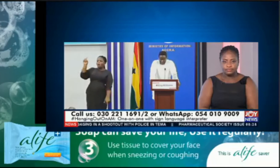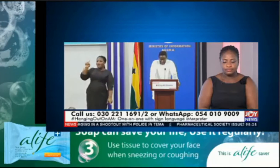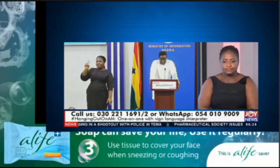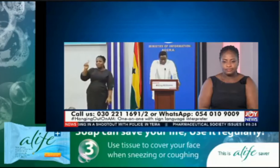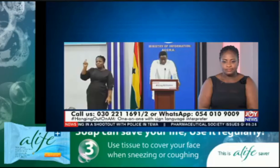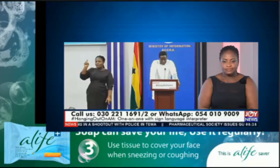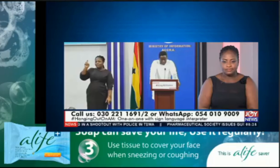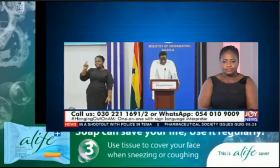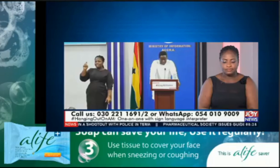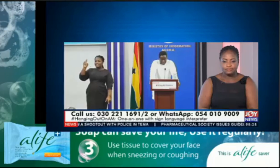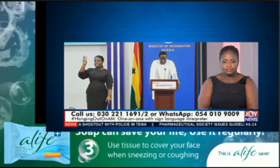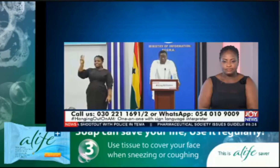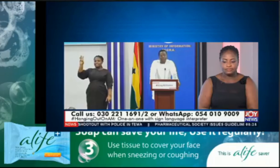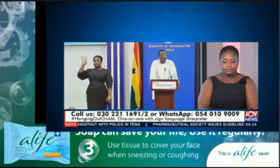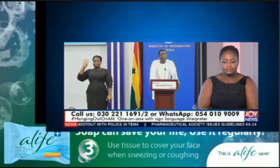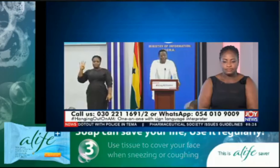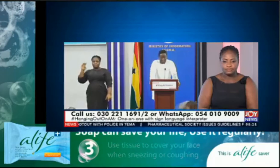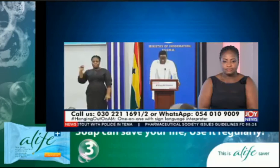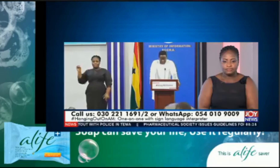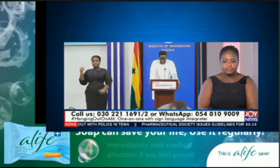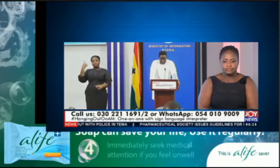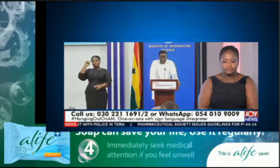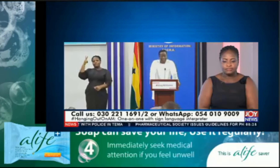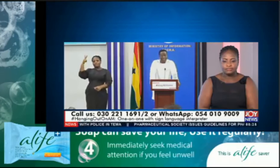this big high